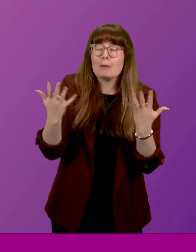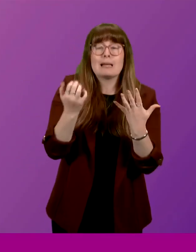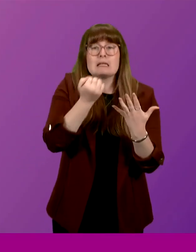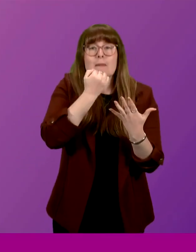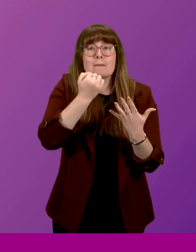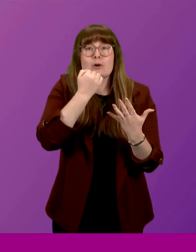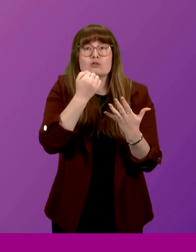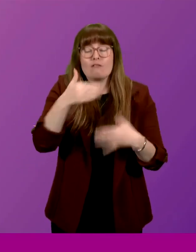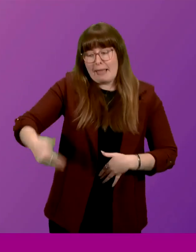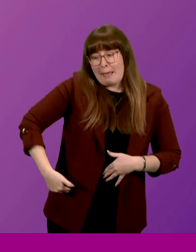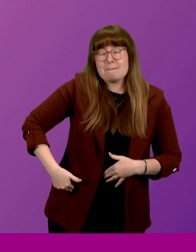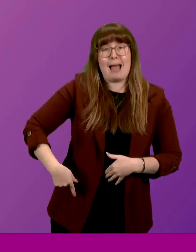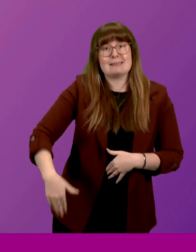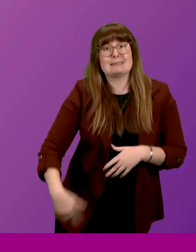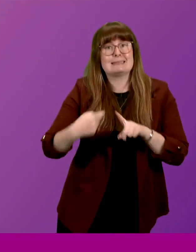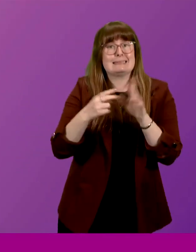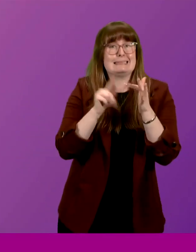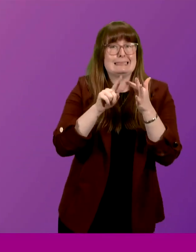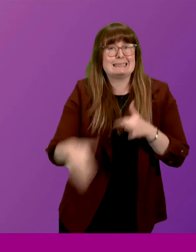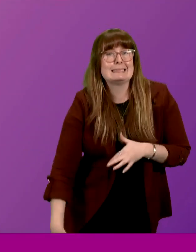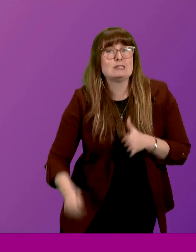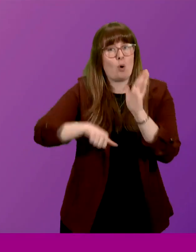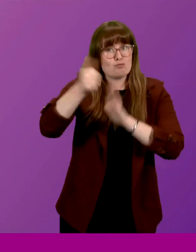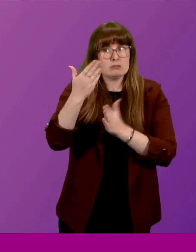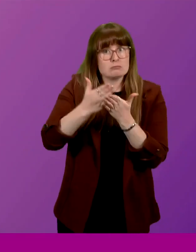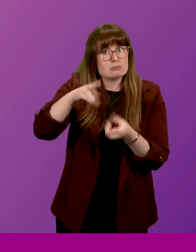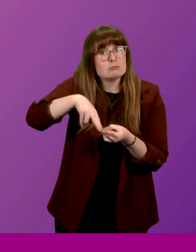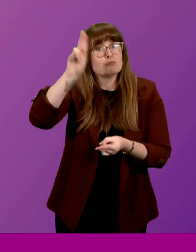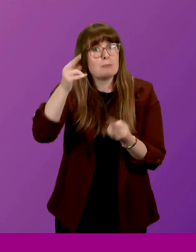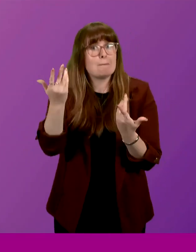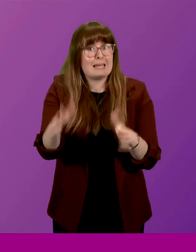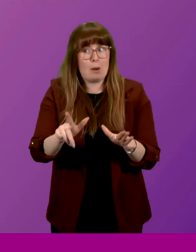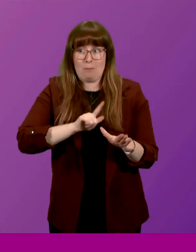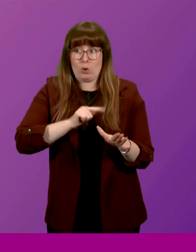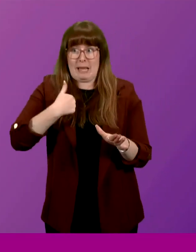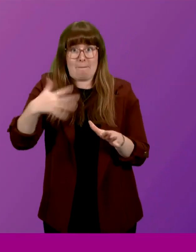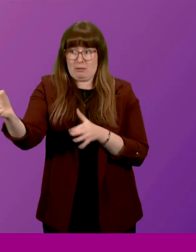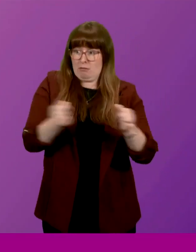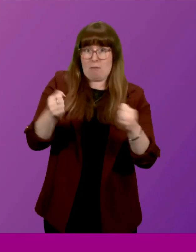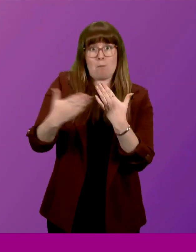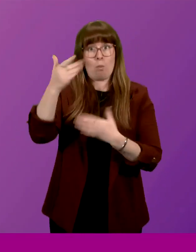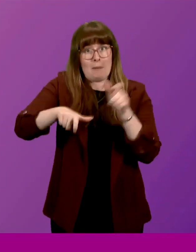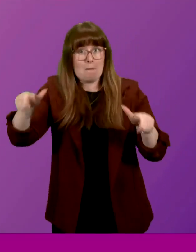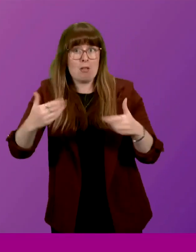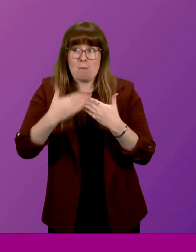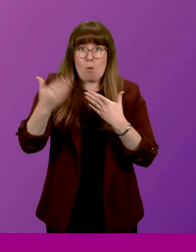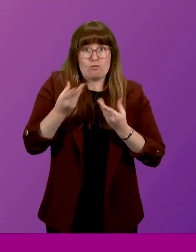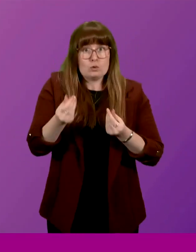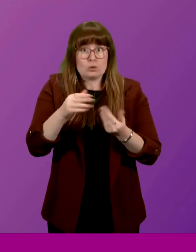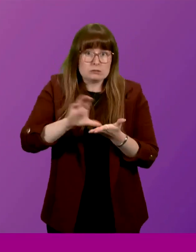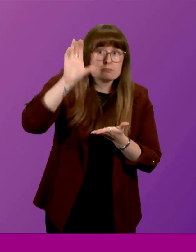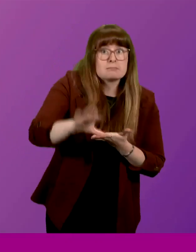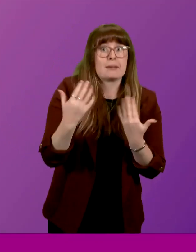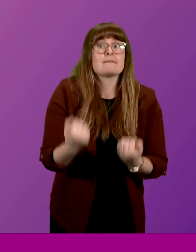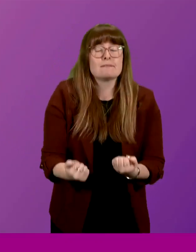of hip and knee operations have been delivered as a consequence of interventions that I have made. And in preparation for winter, we